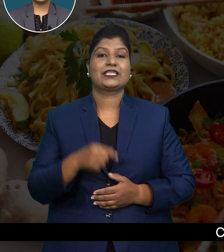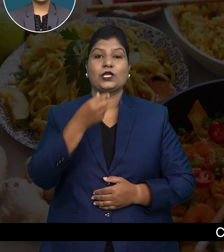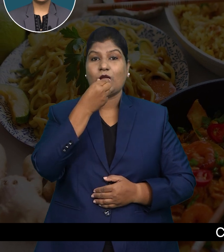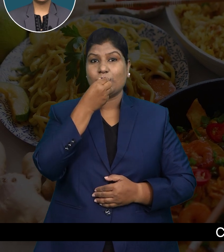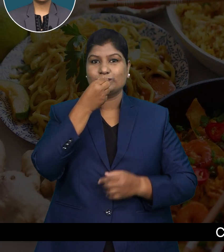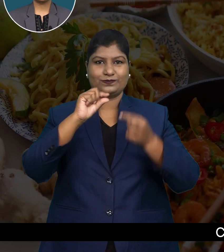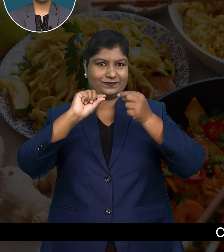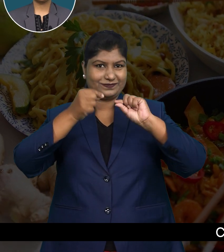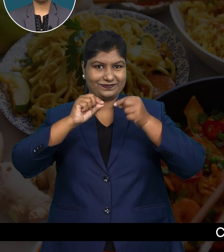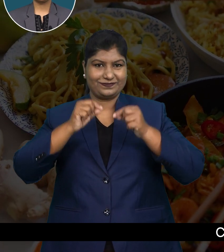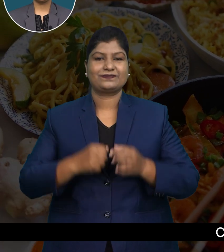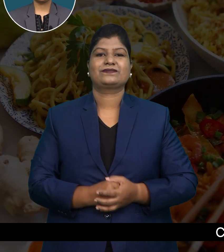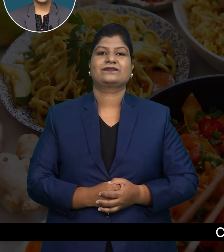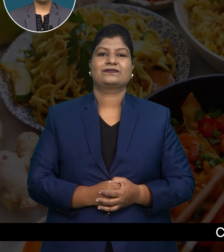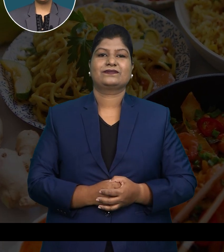chocolates,